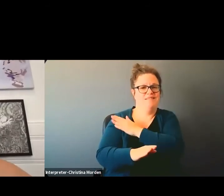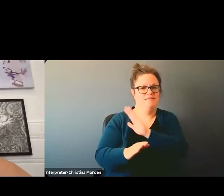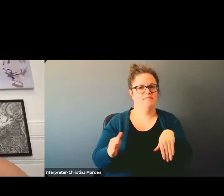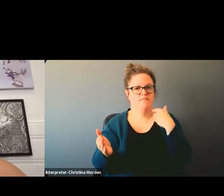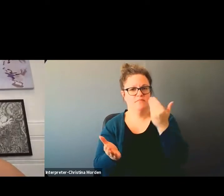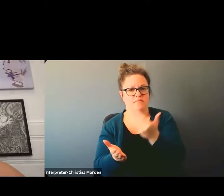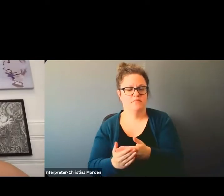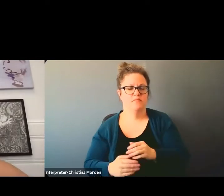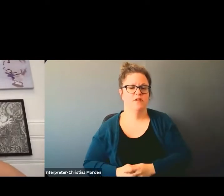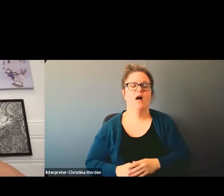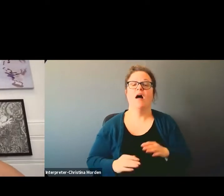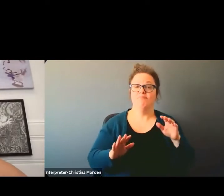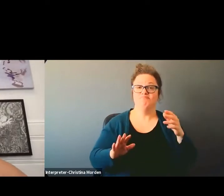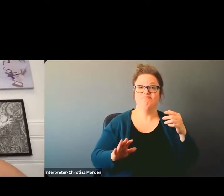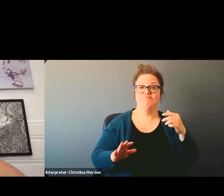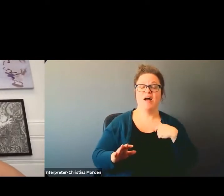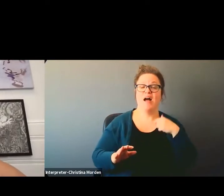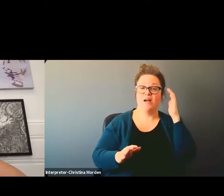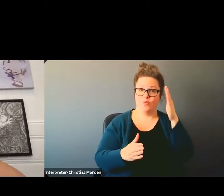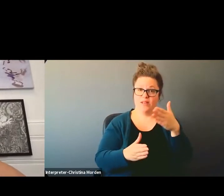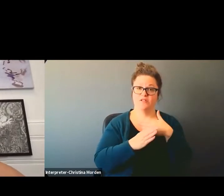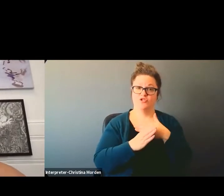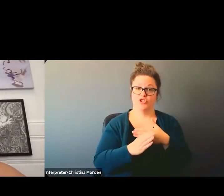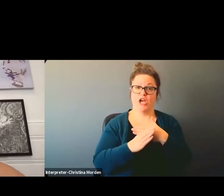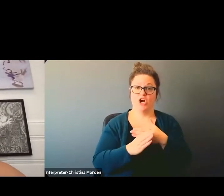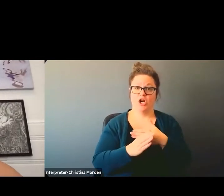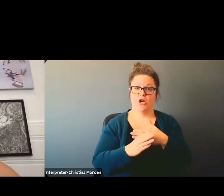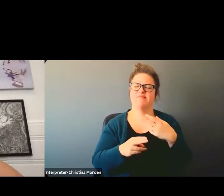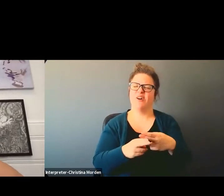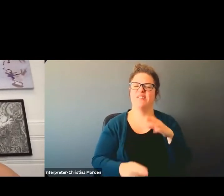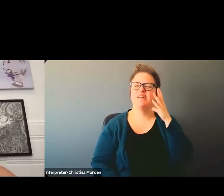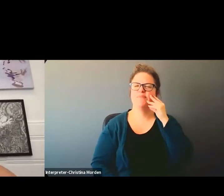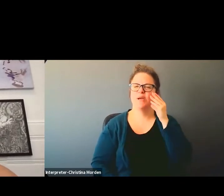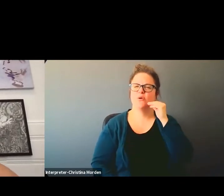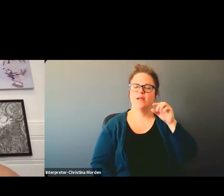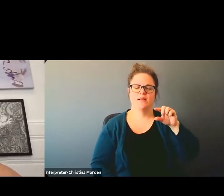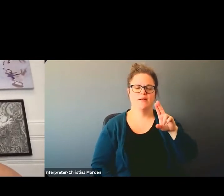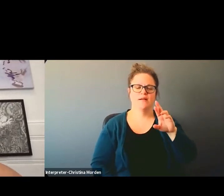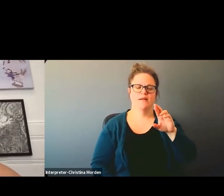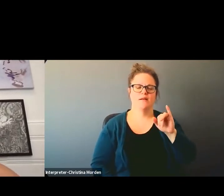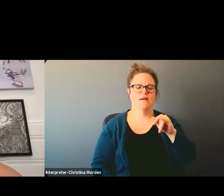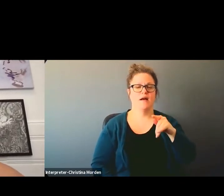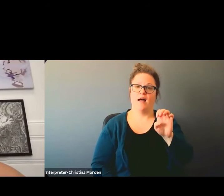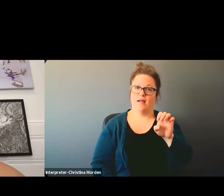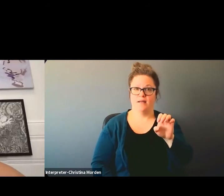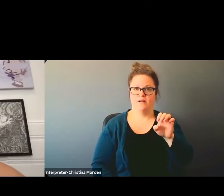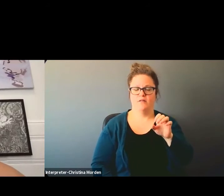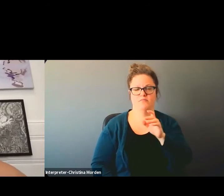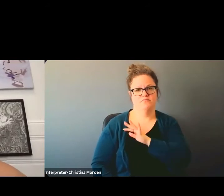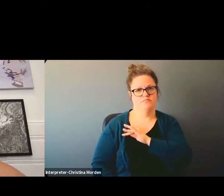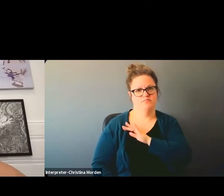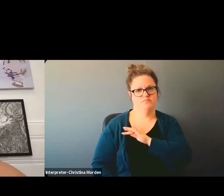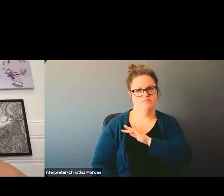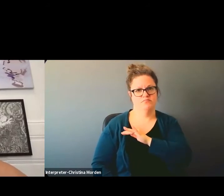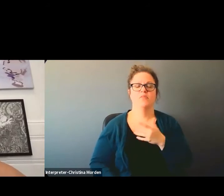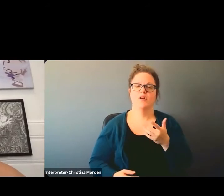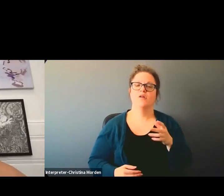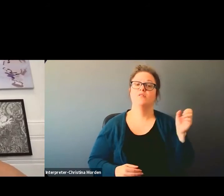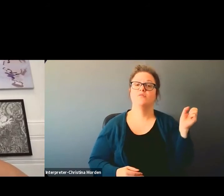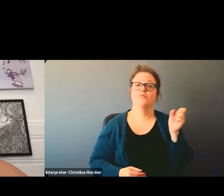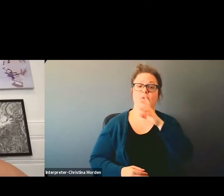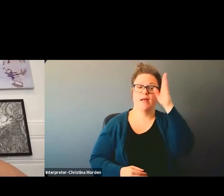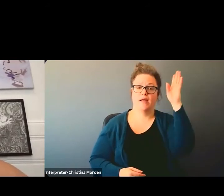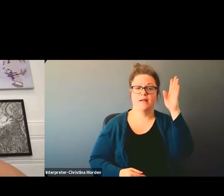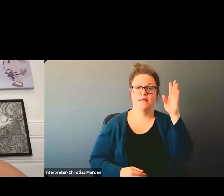experience guides, I'm going to share with you guys an exceptional experience guide that was created by the Education and Community Engagement